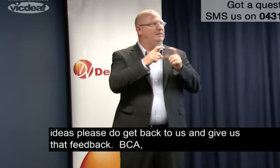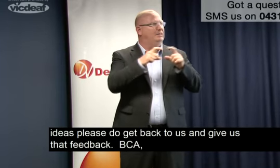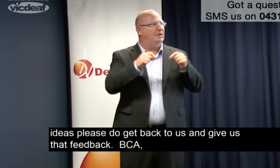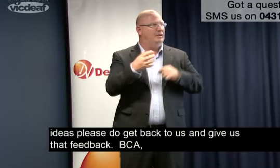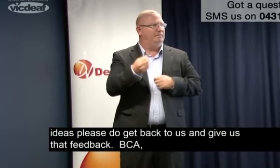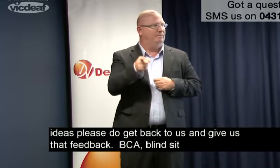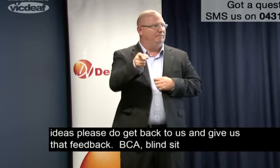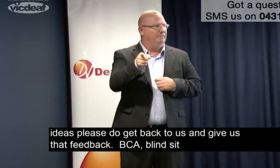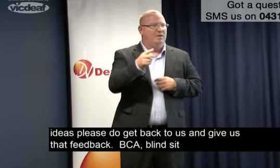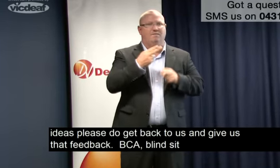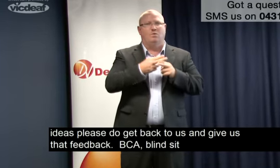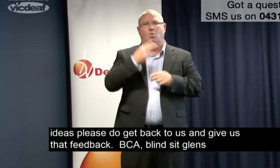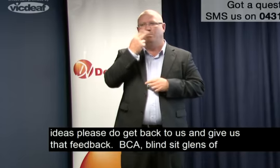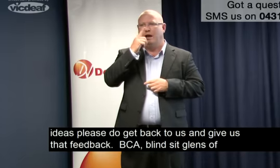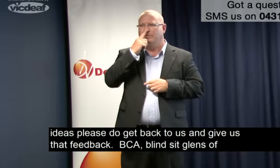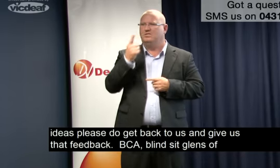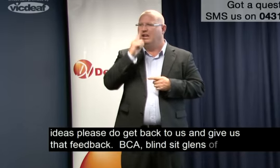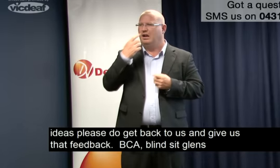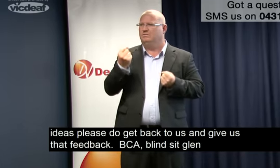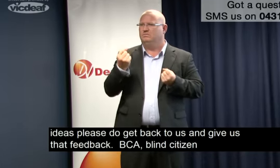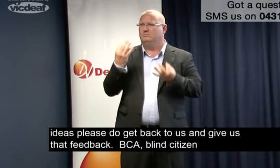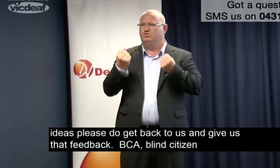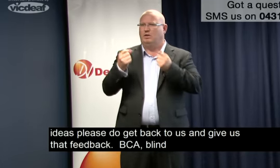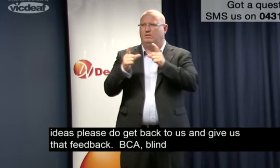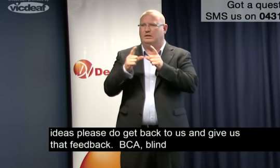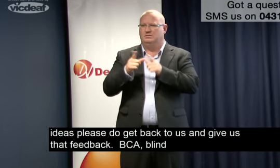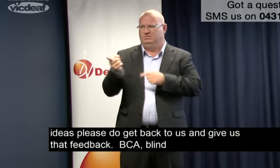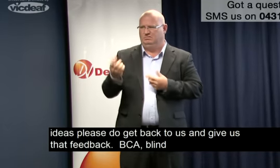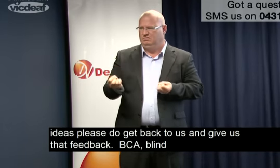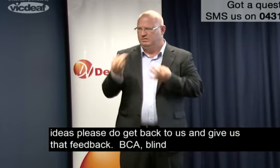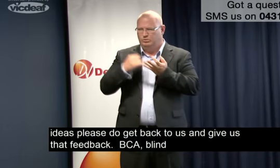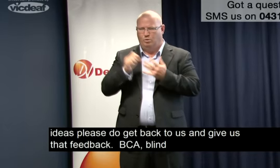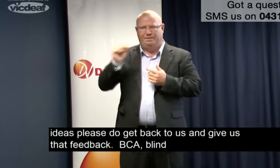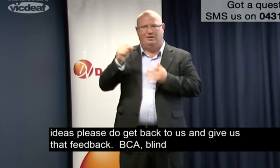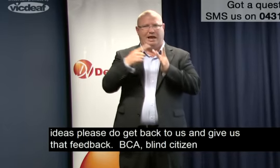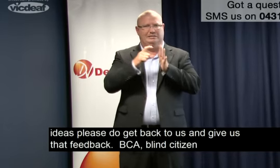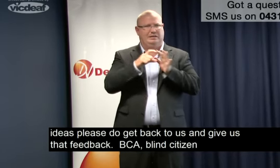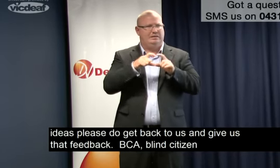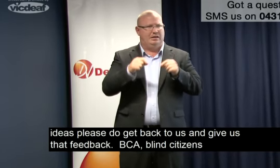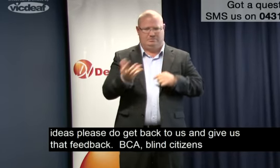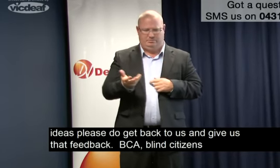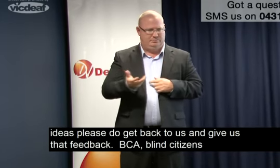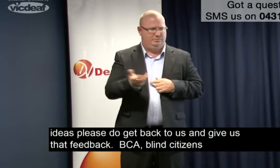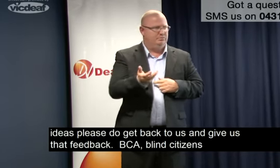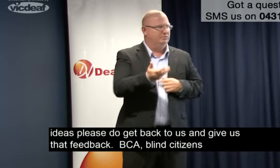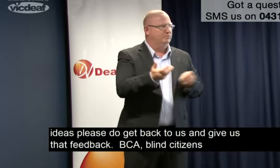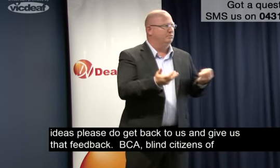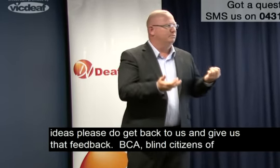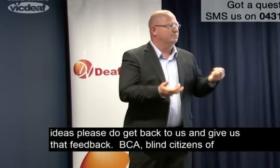do have an ID card for blind people who don't have driver's licences, so they have an ID card